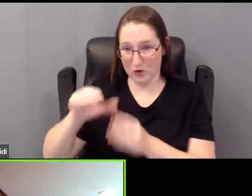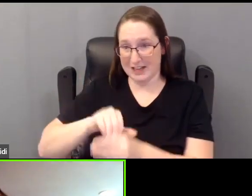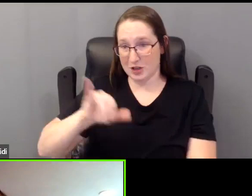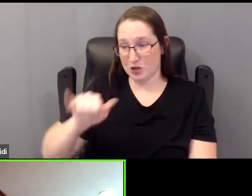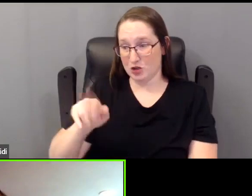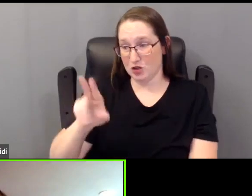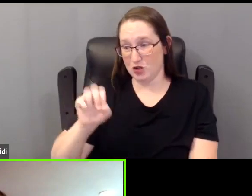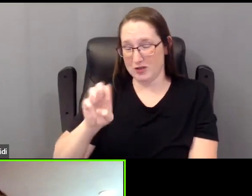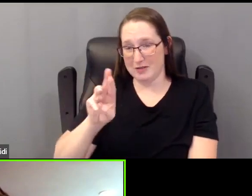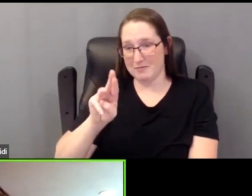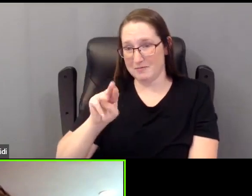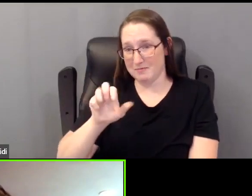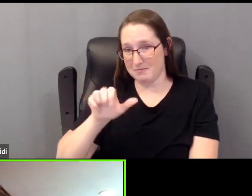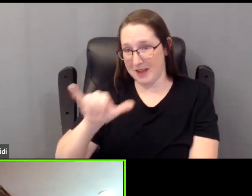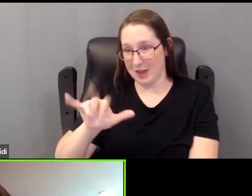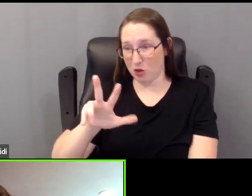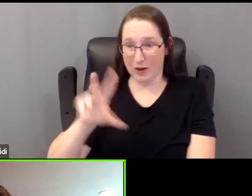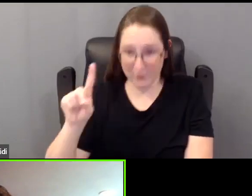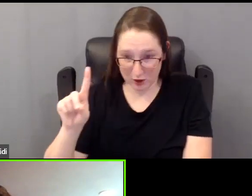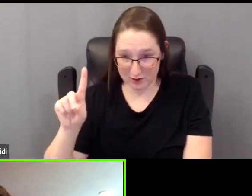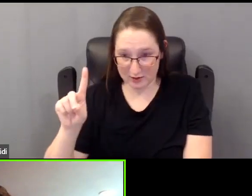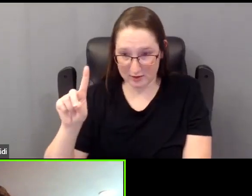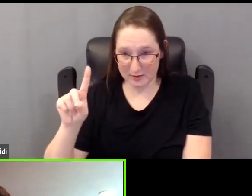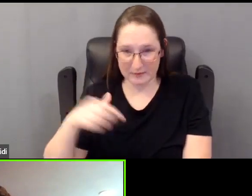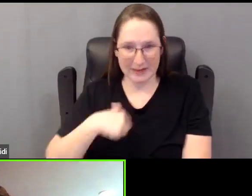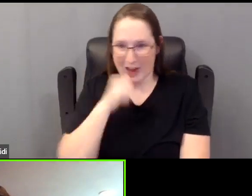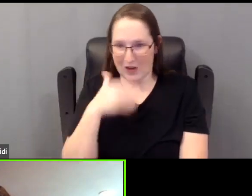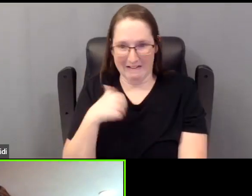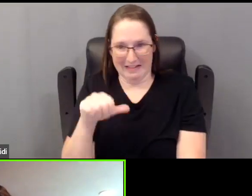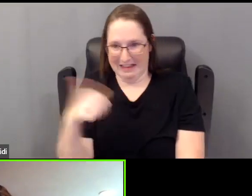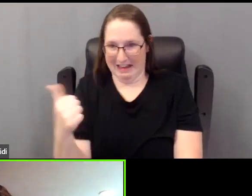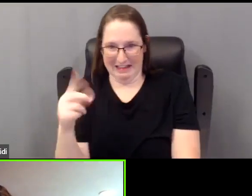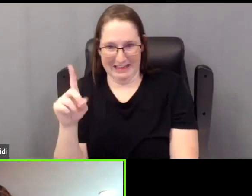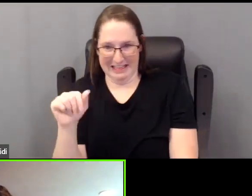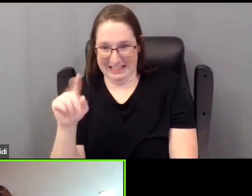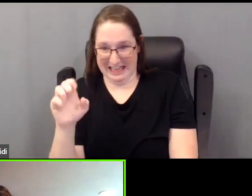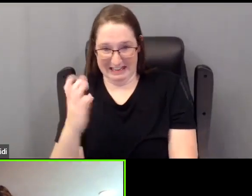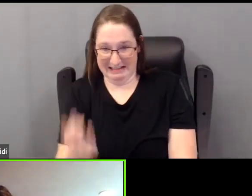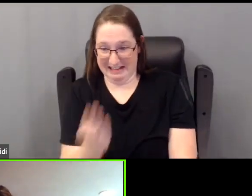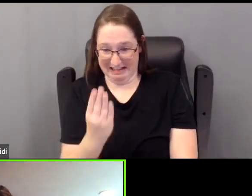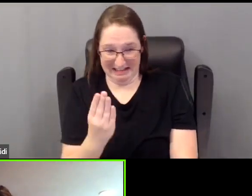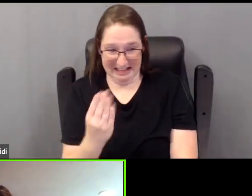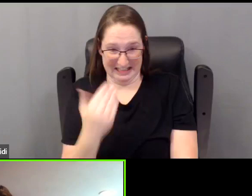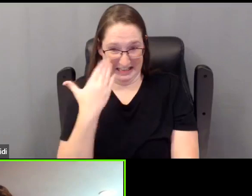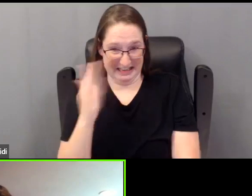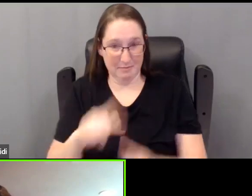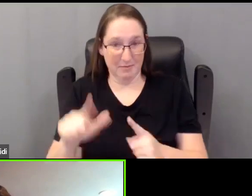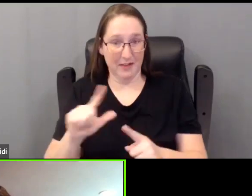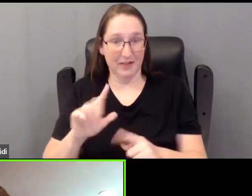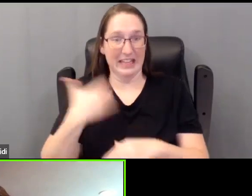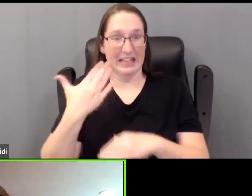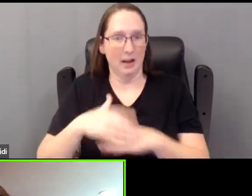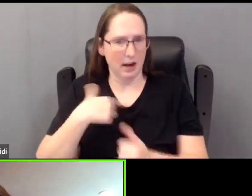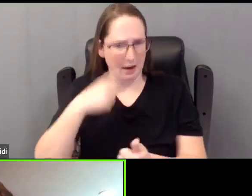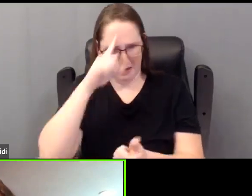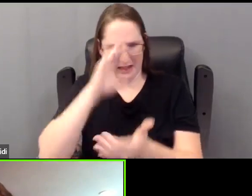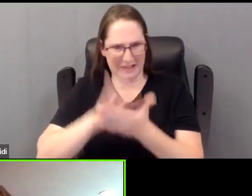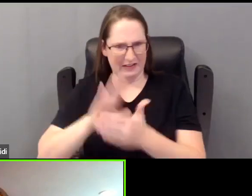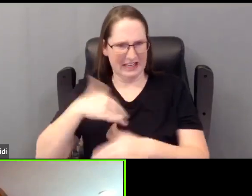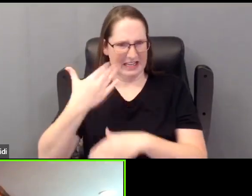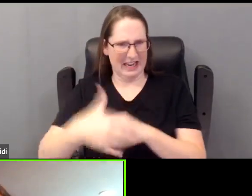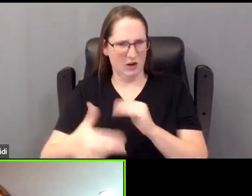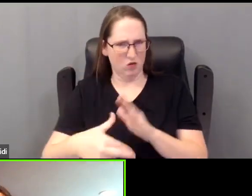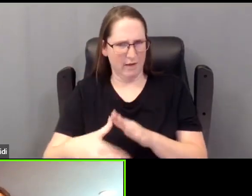is May 31st. I don't have the other dates in front of me, but the next review, I believe the next